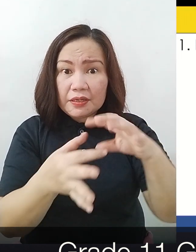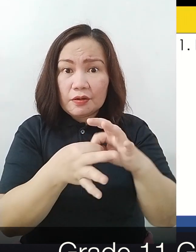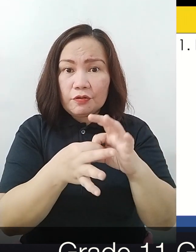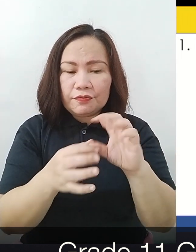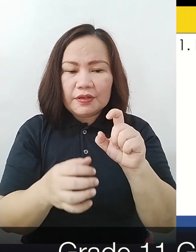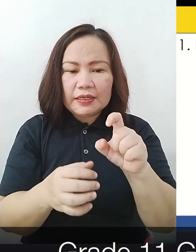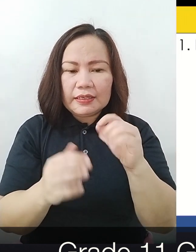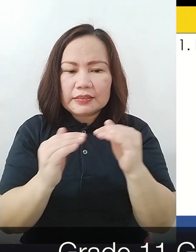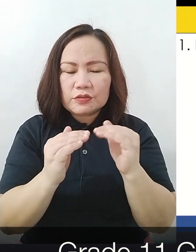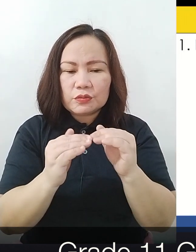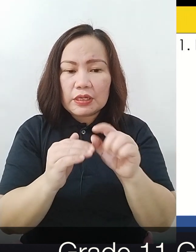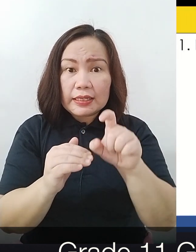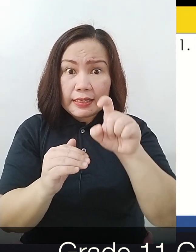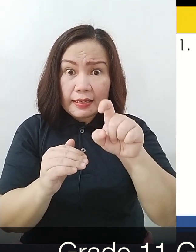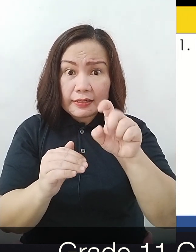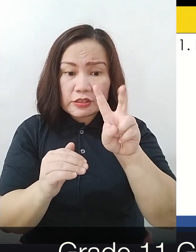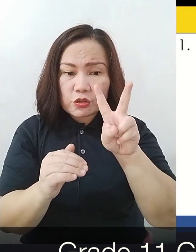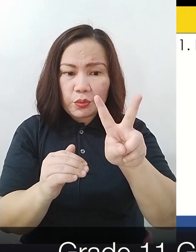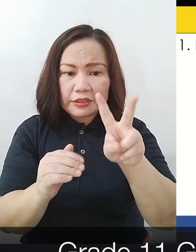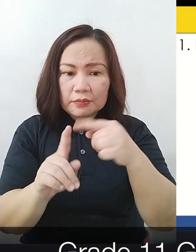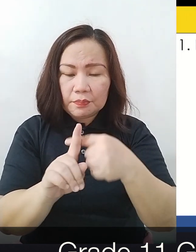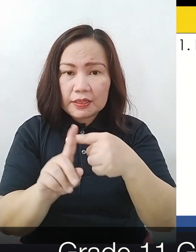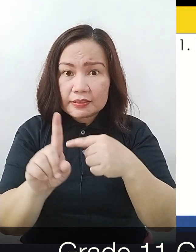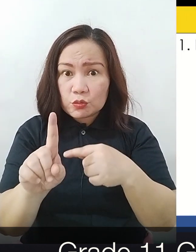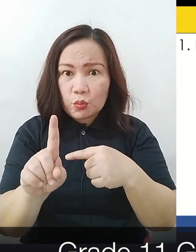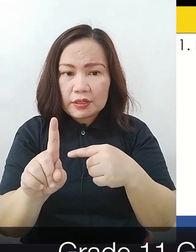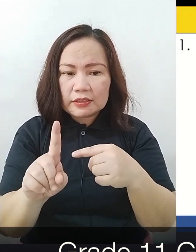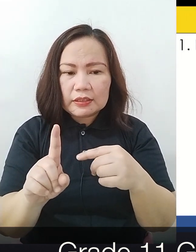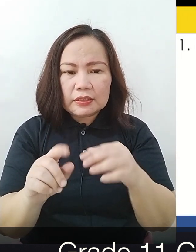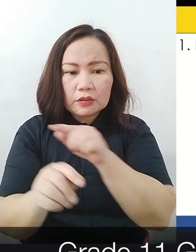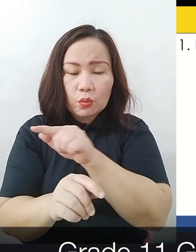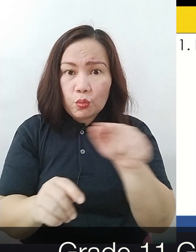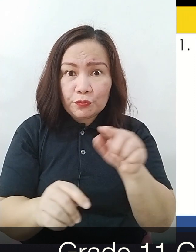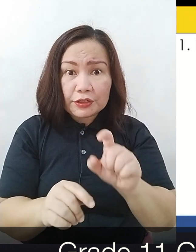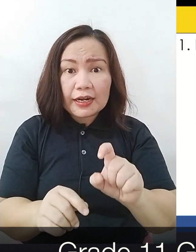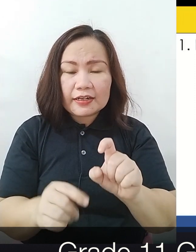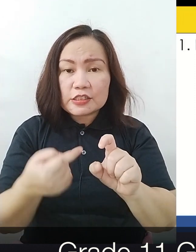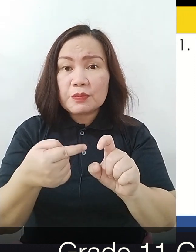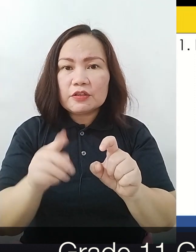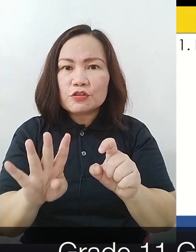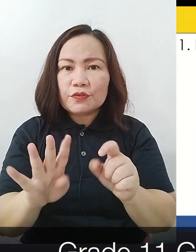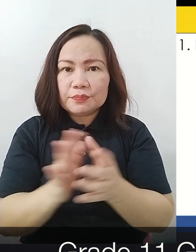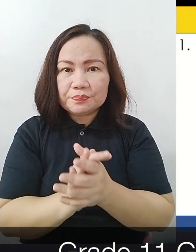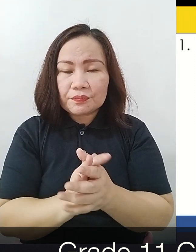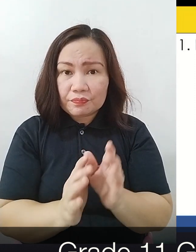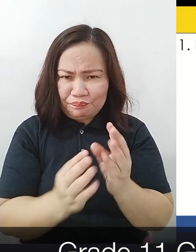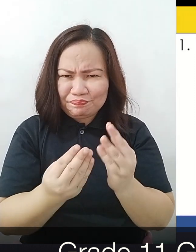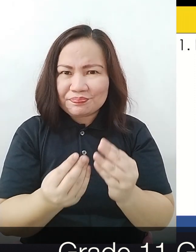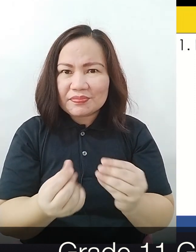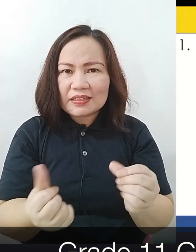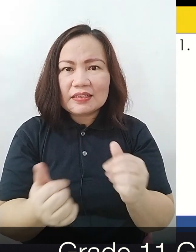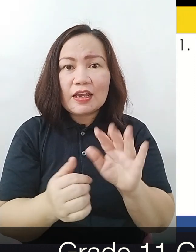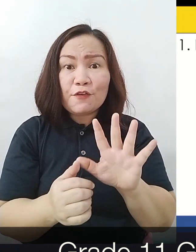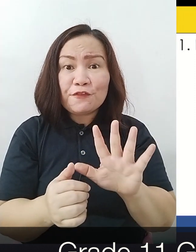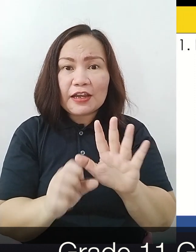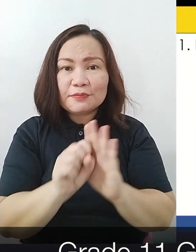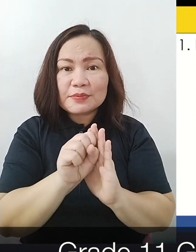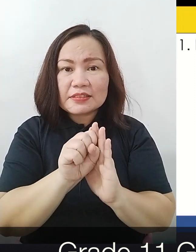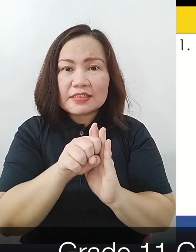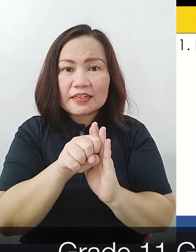x is equal to x squared plus 1 over x minus 4. I'll give you 5 seconds for